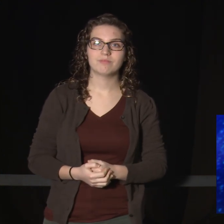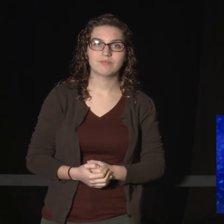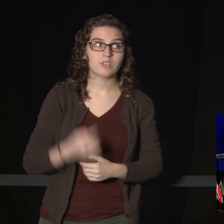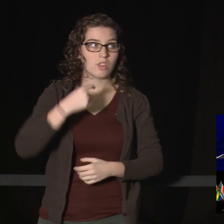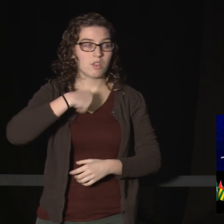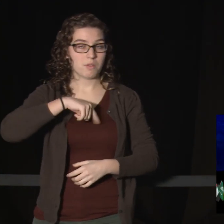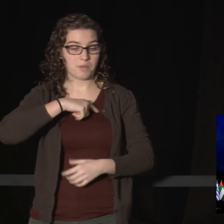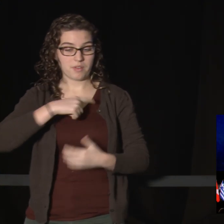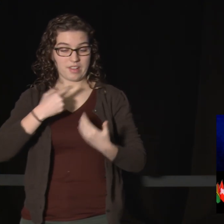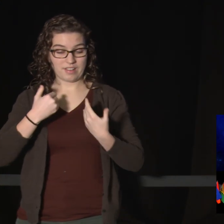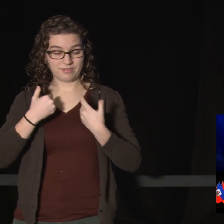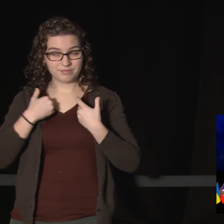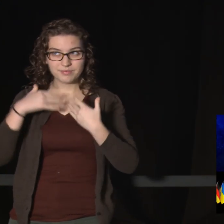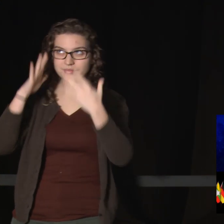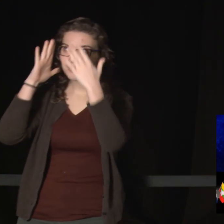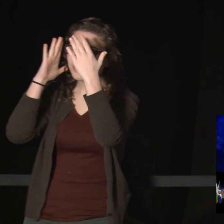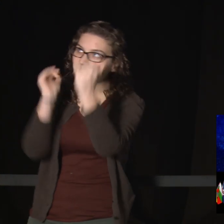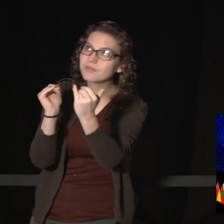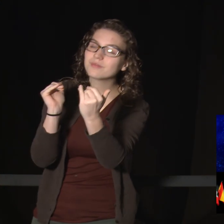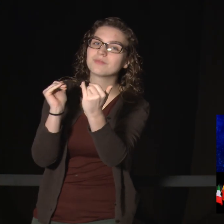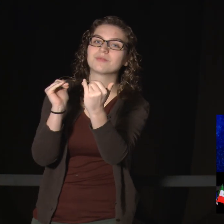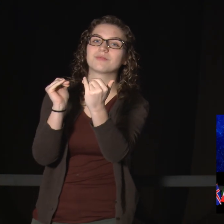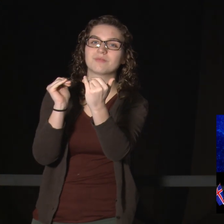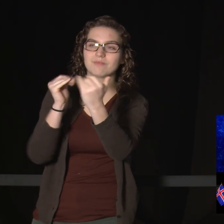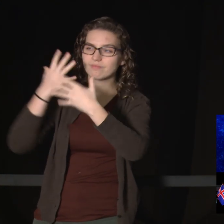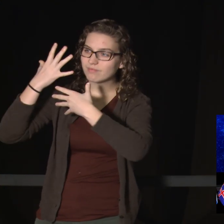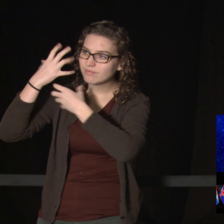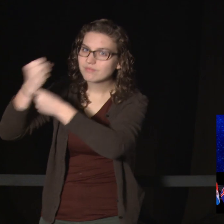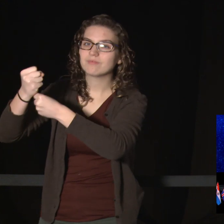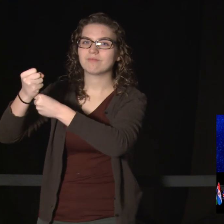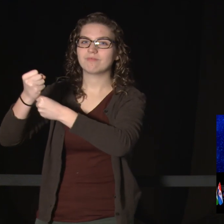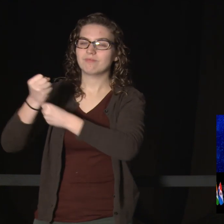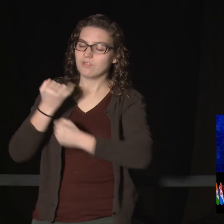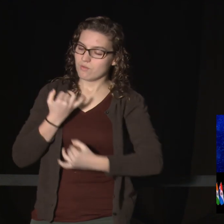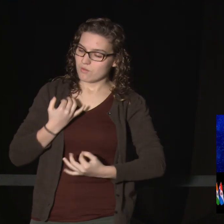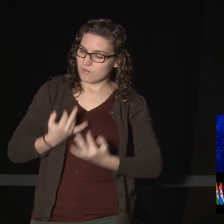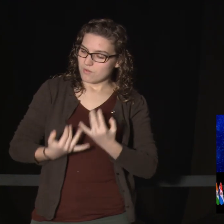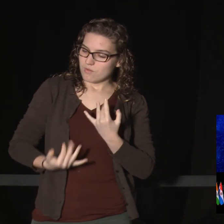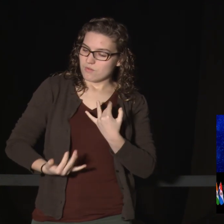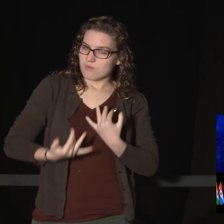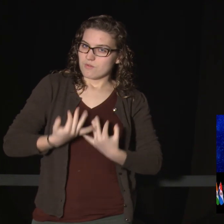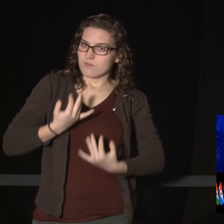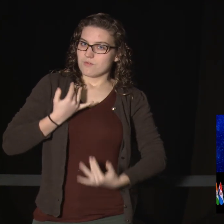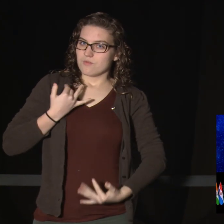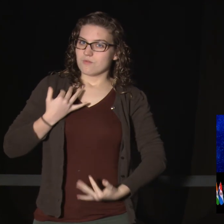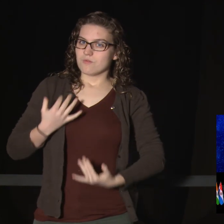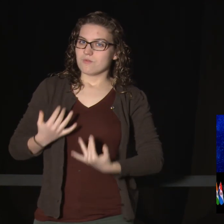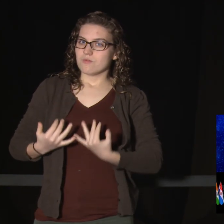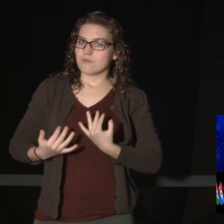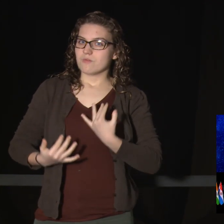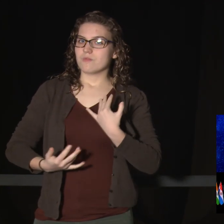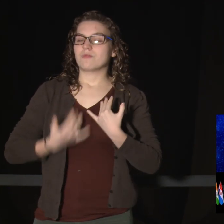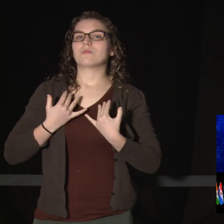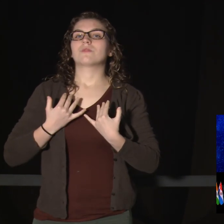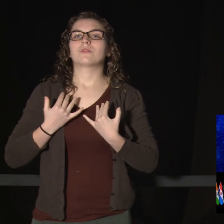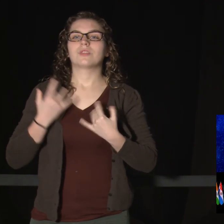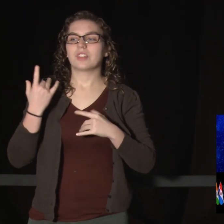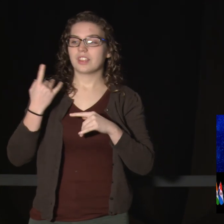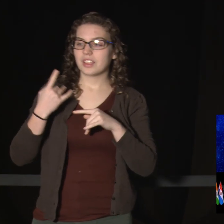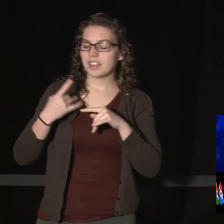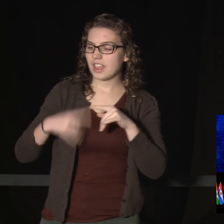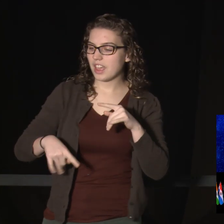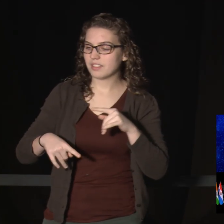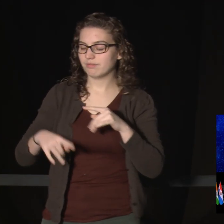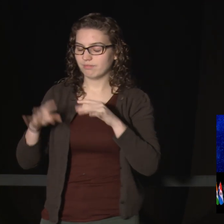We have this hope that burns within our hearts. You can't dissuade us